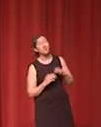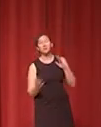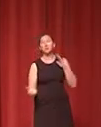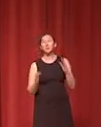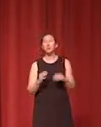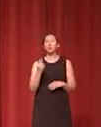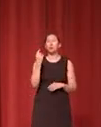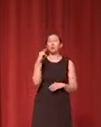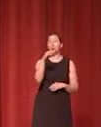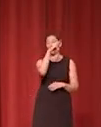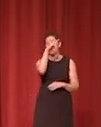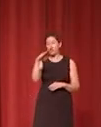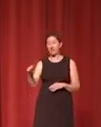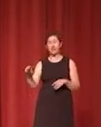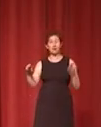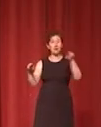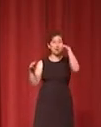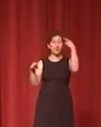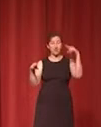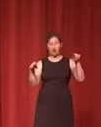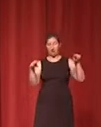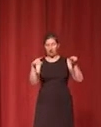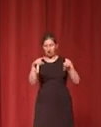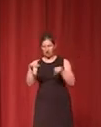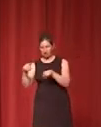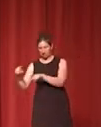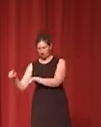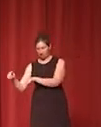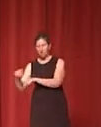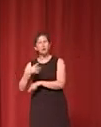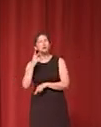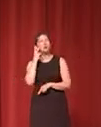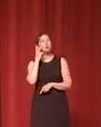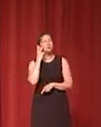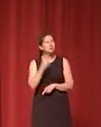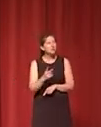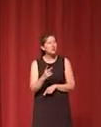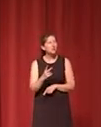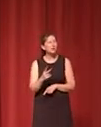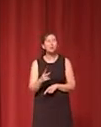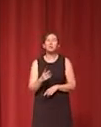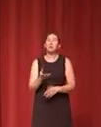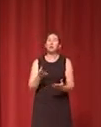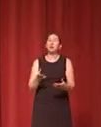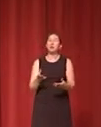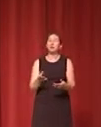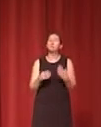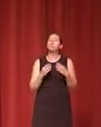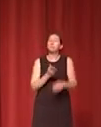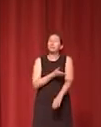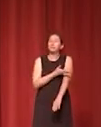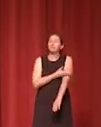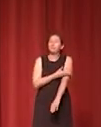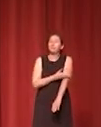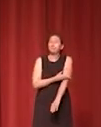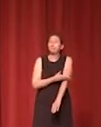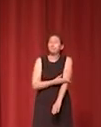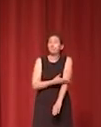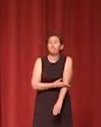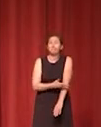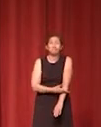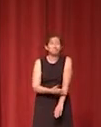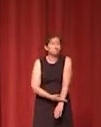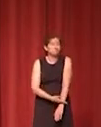black, that the green line showed that there was a delay in progression of symptoms in people who were on the anti-amyloid